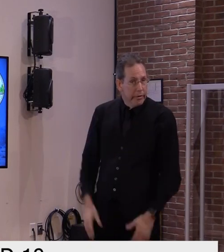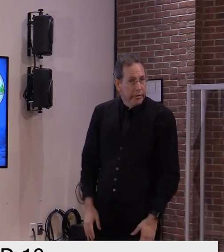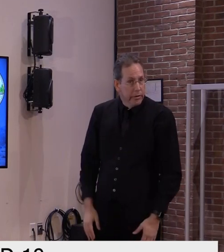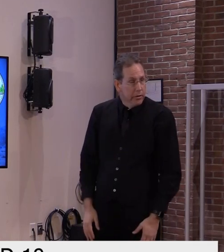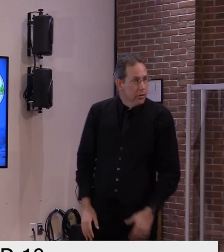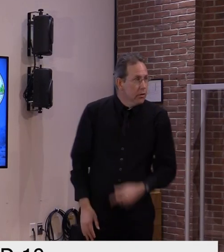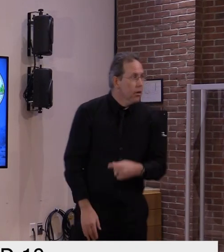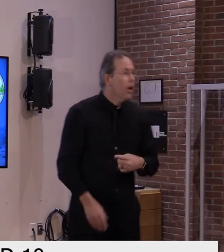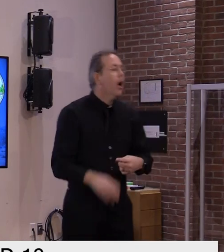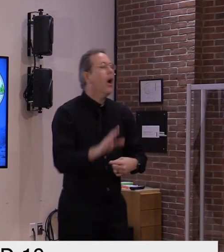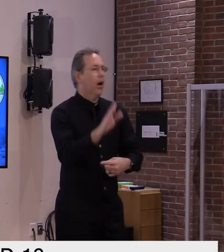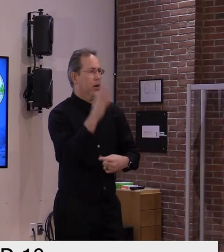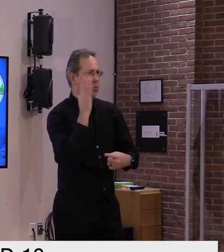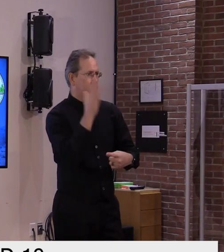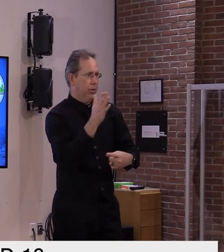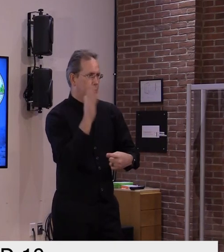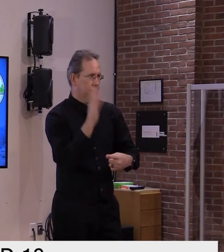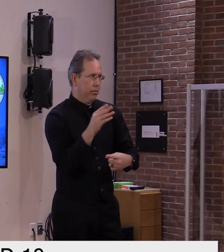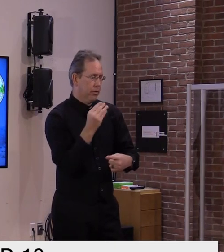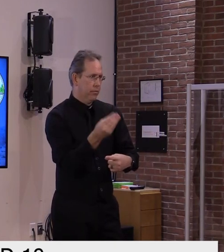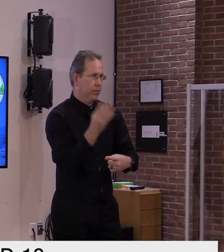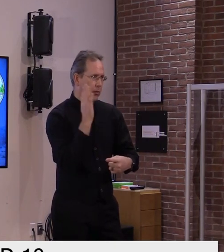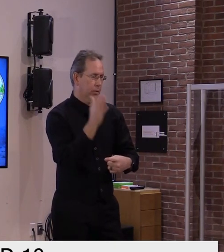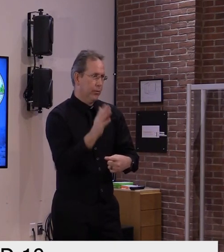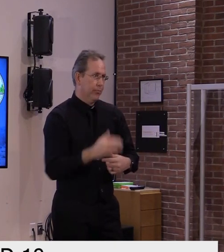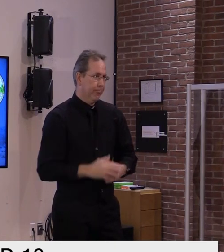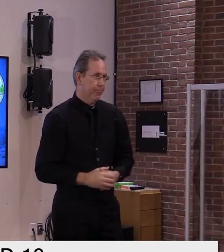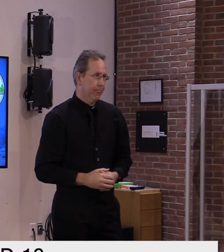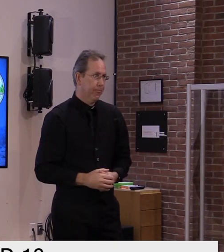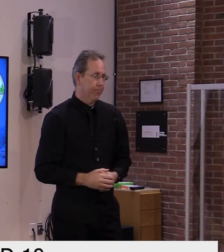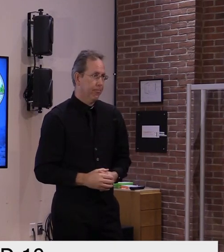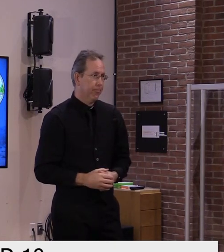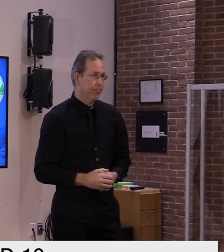Yeah, you will be getting the reports.